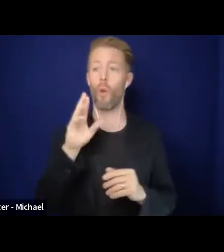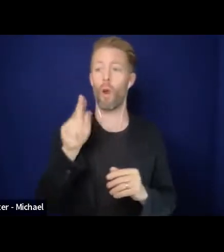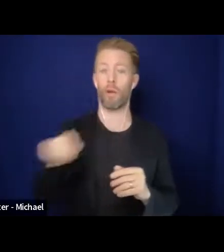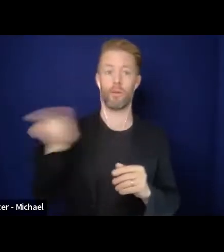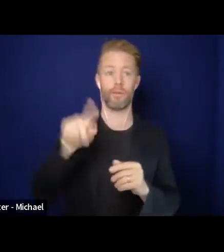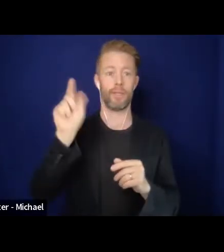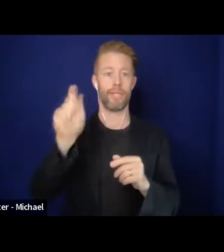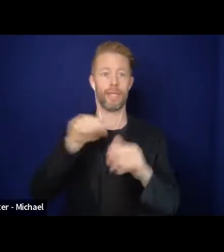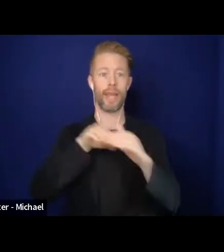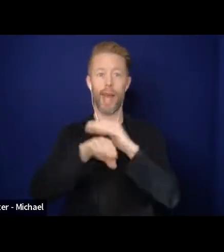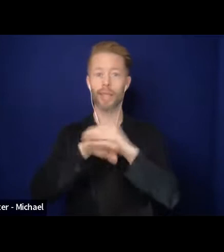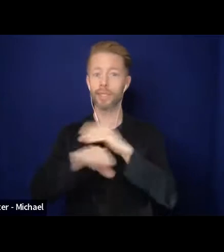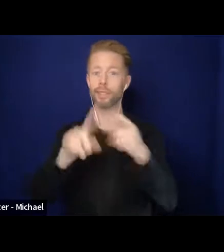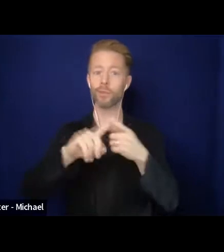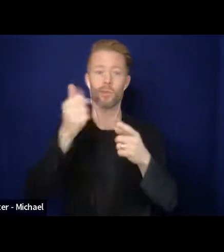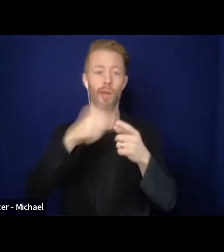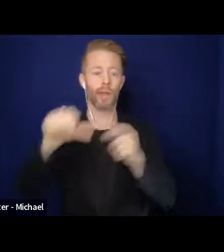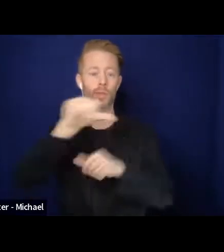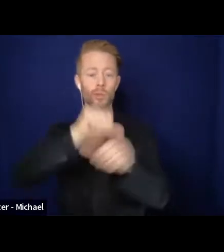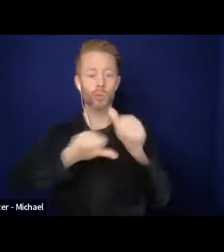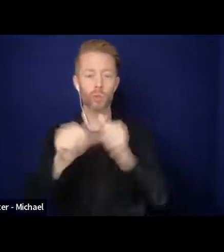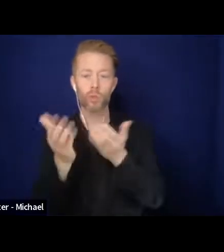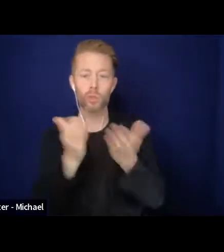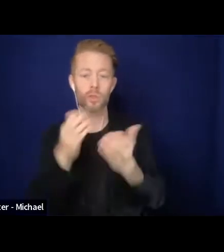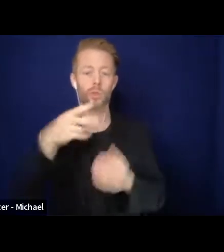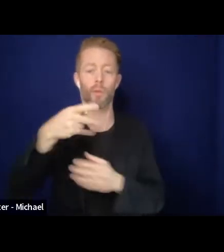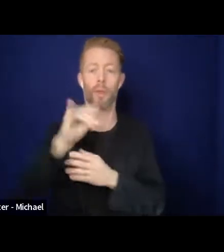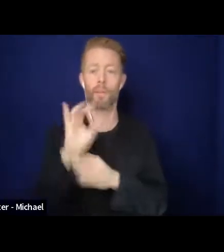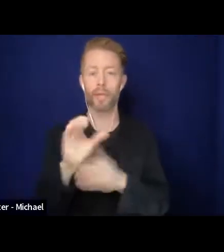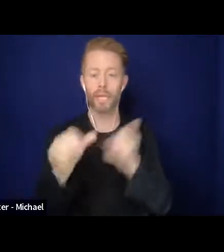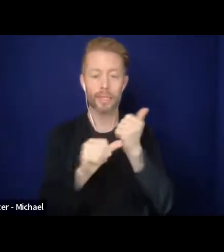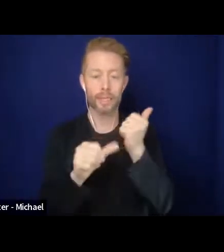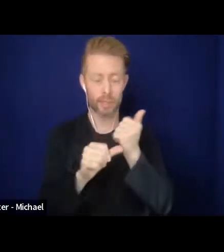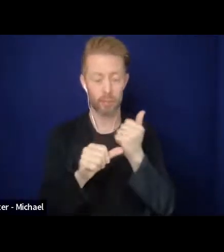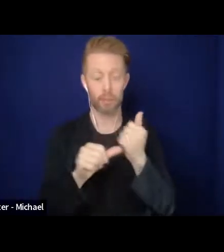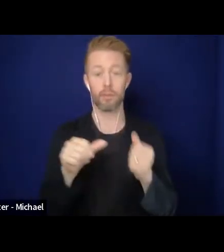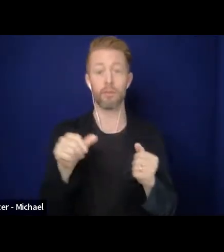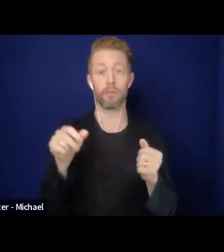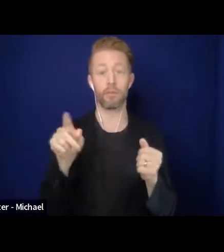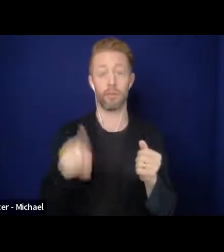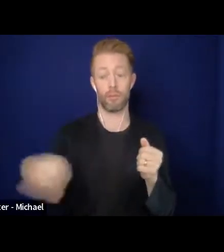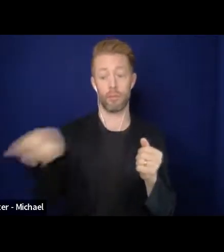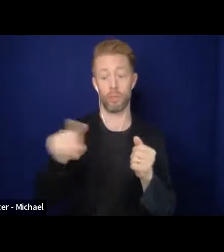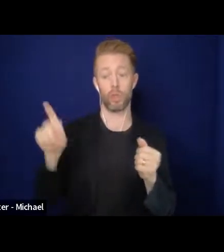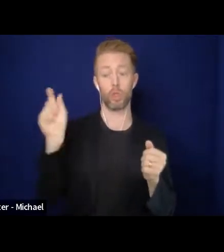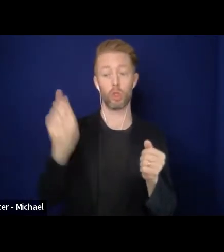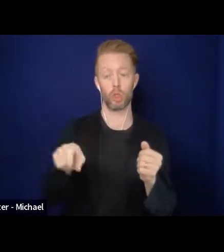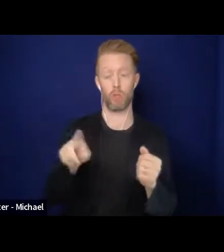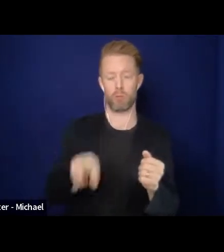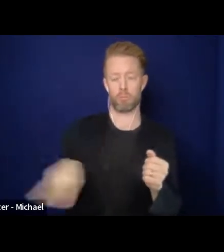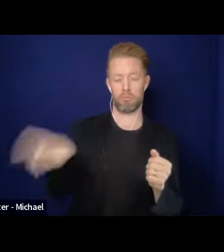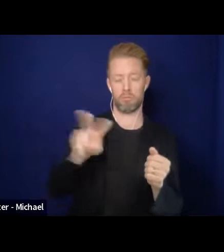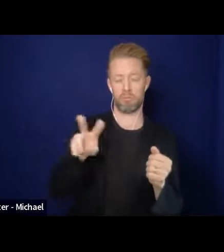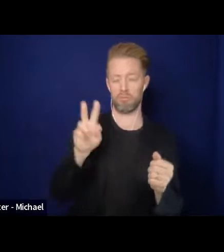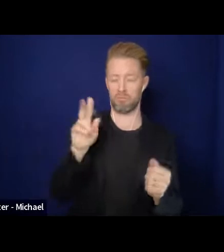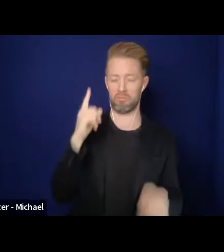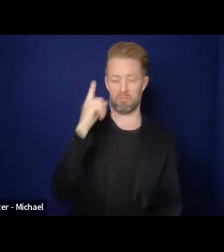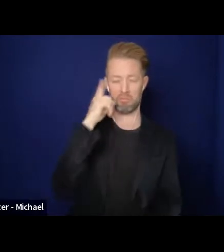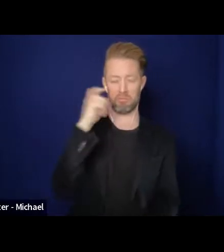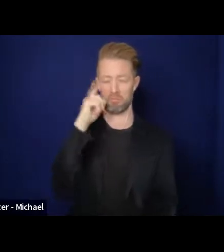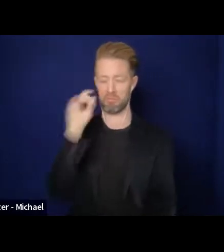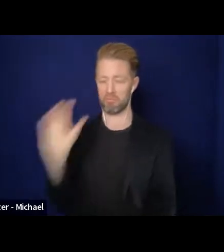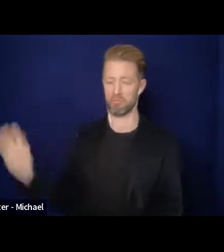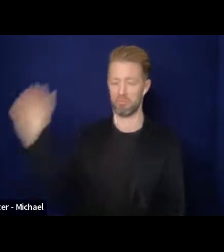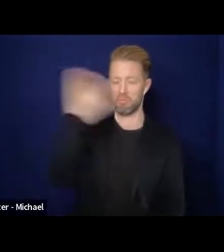any form of social services or public assistance in any way should be considered presumptively engaged in